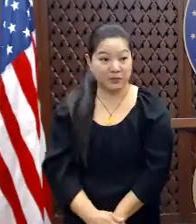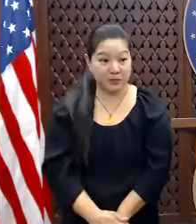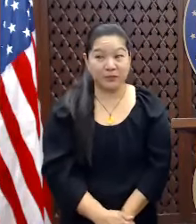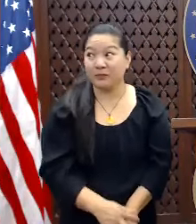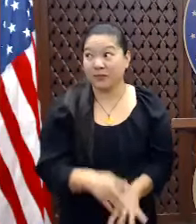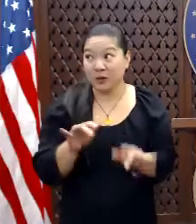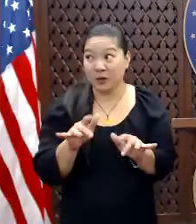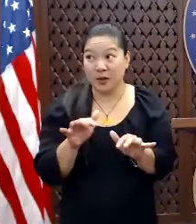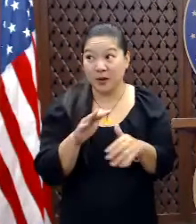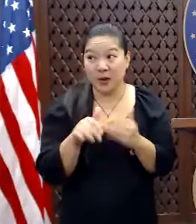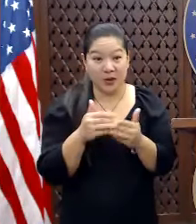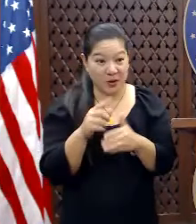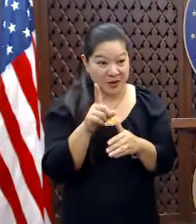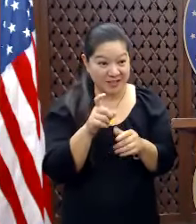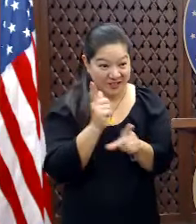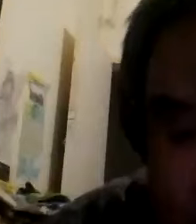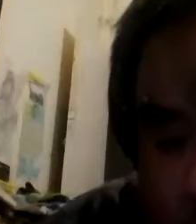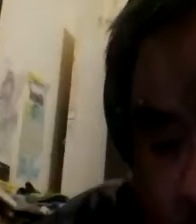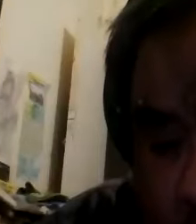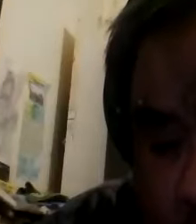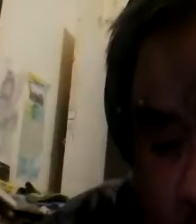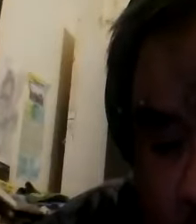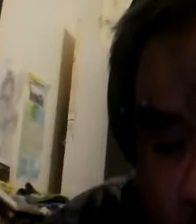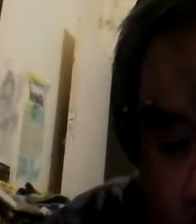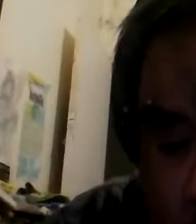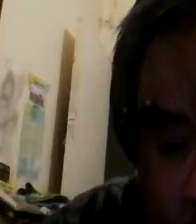You're typing a follow-up question, right? Yes. Okay.